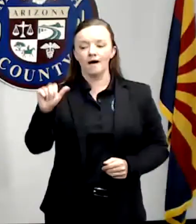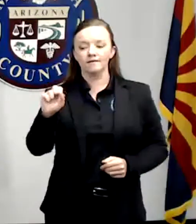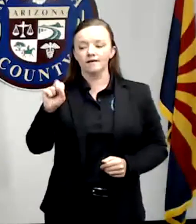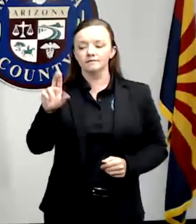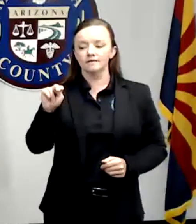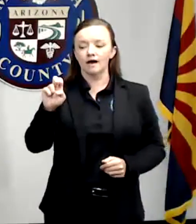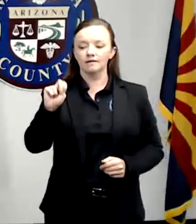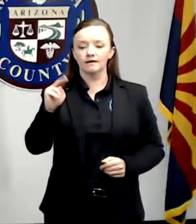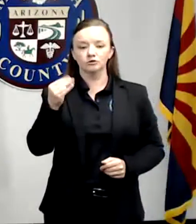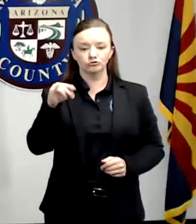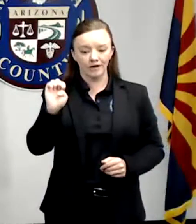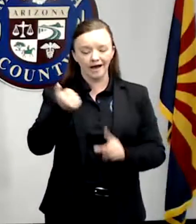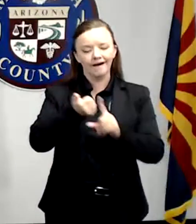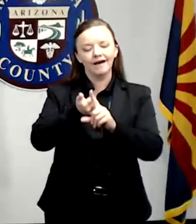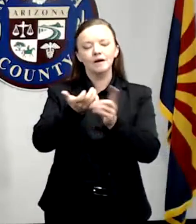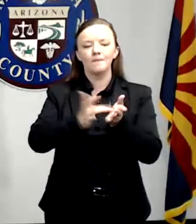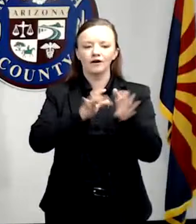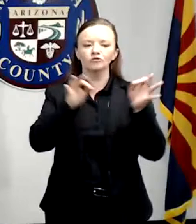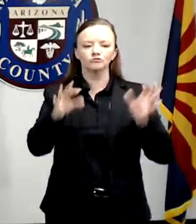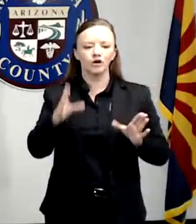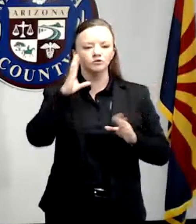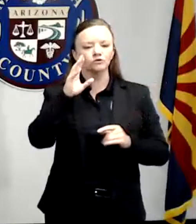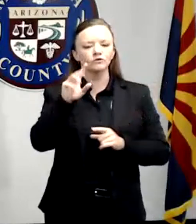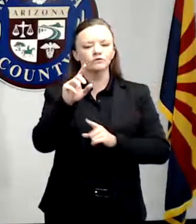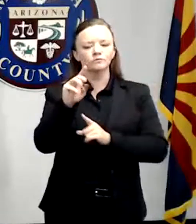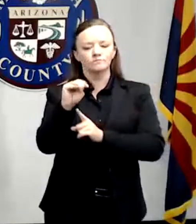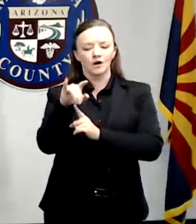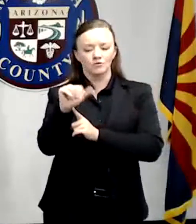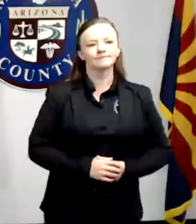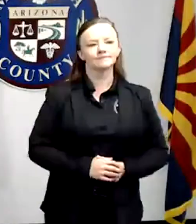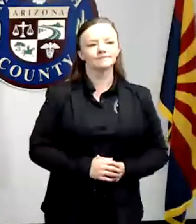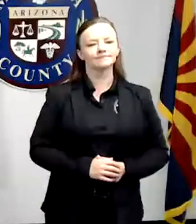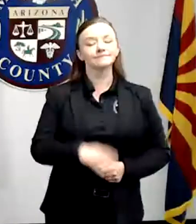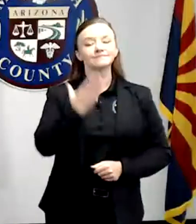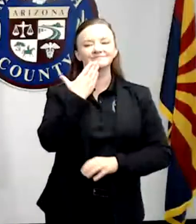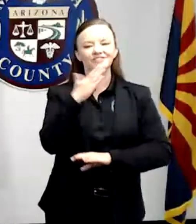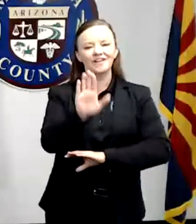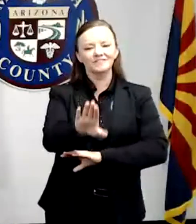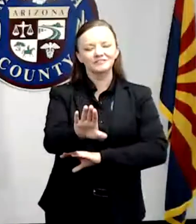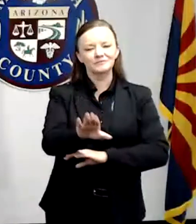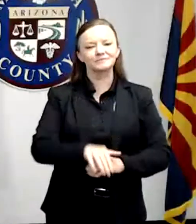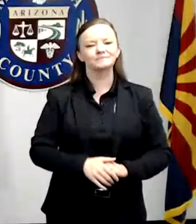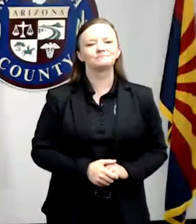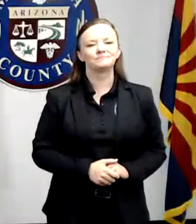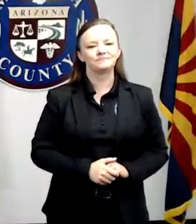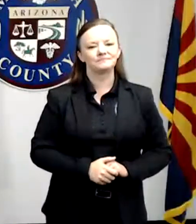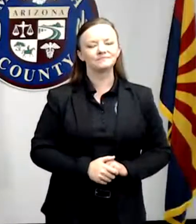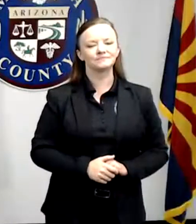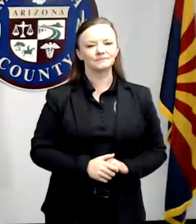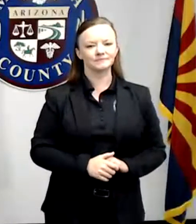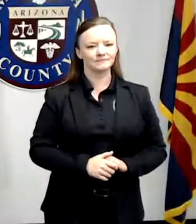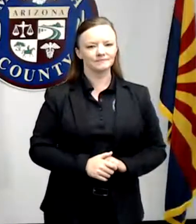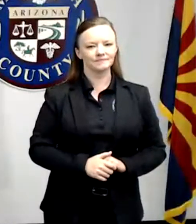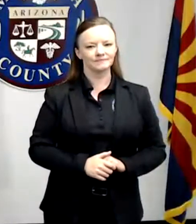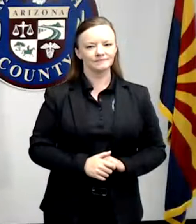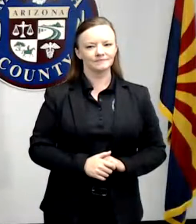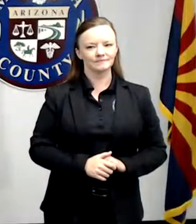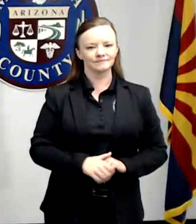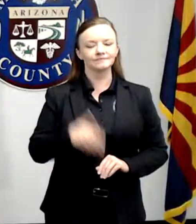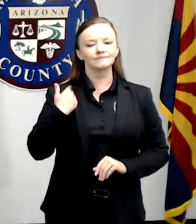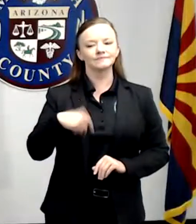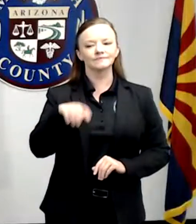Sonnenschein. She is Medical Director for Maricopa County Public Health. Good afternoon. Oh, it's